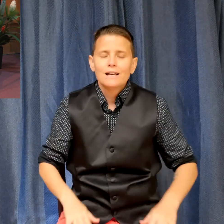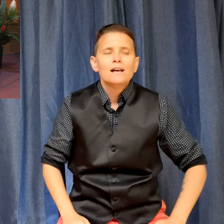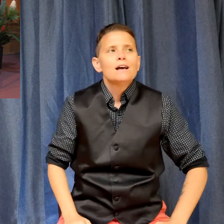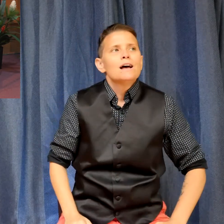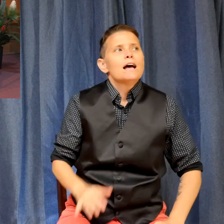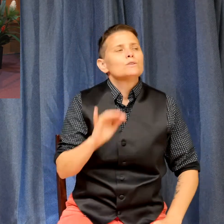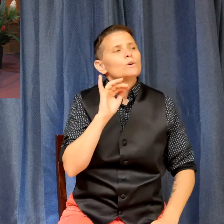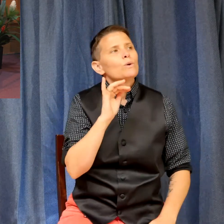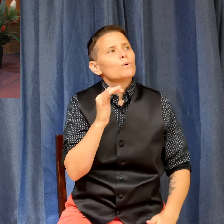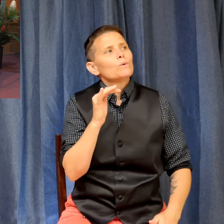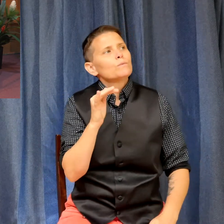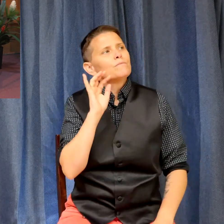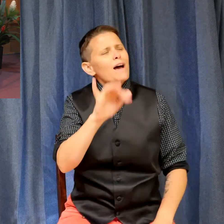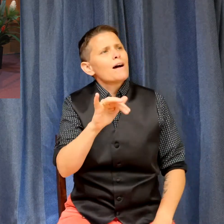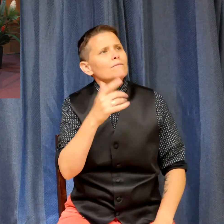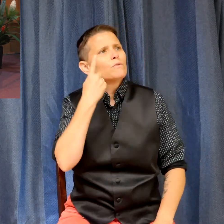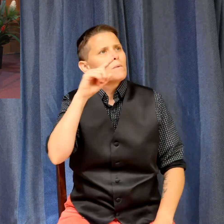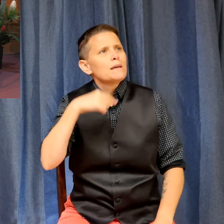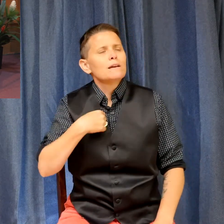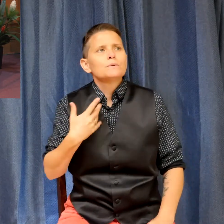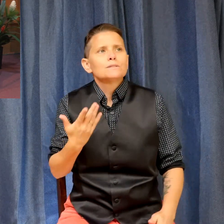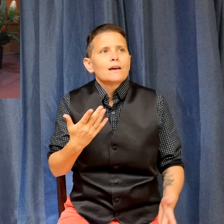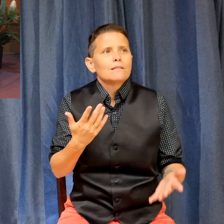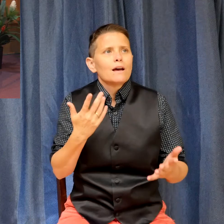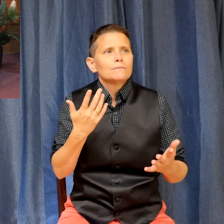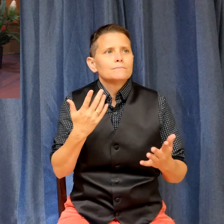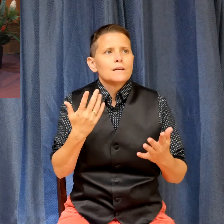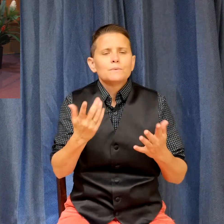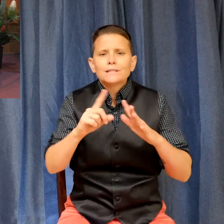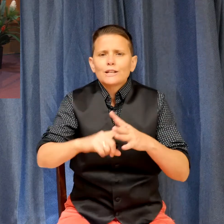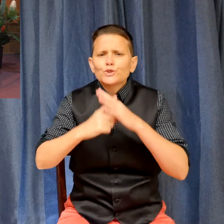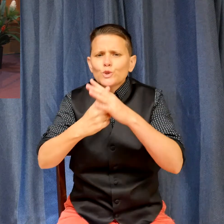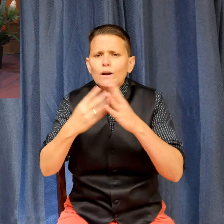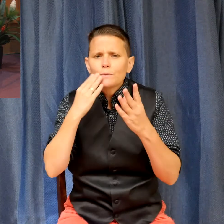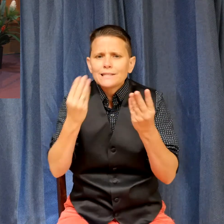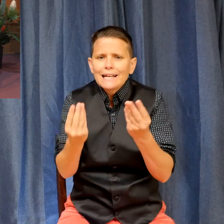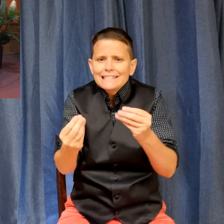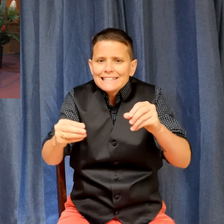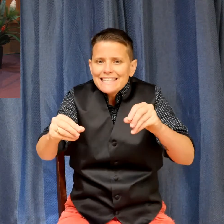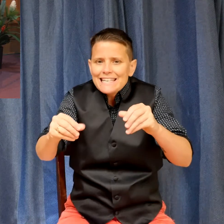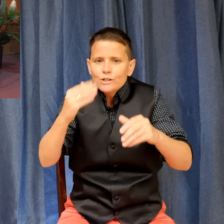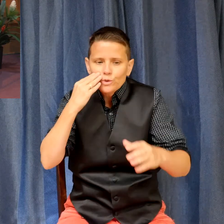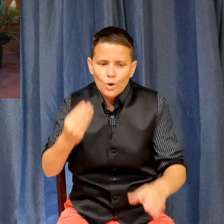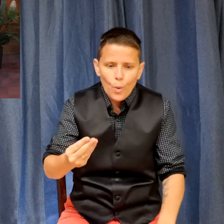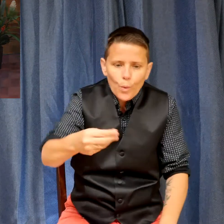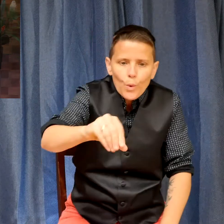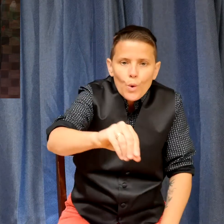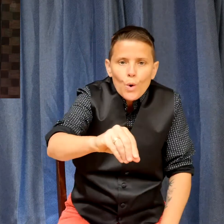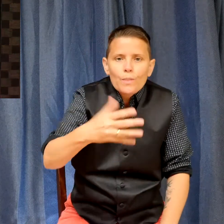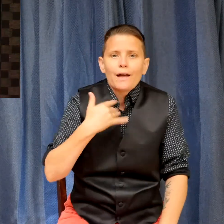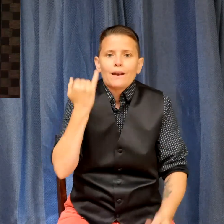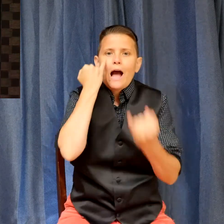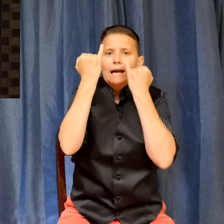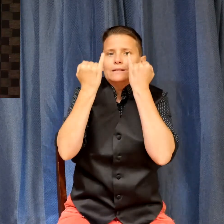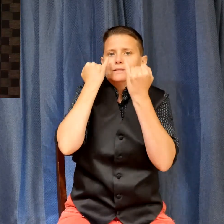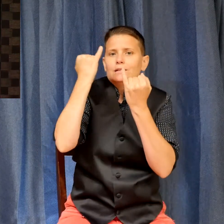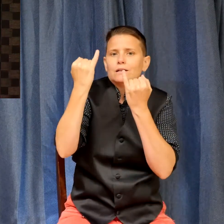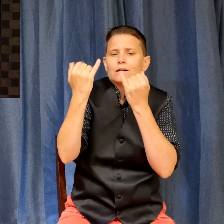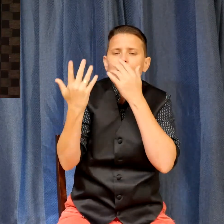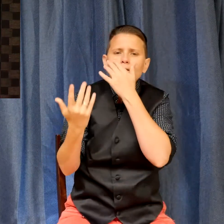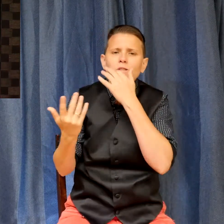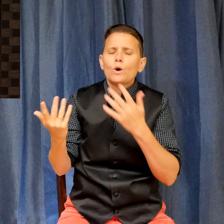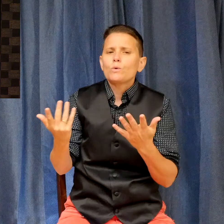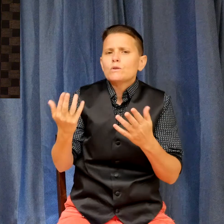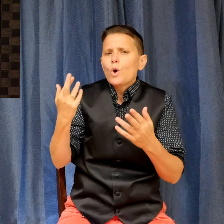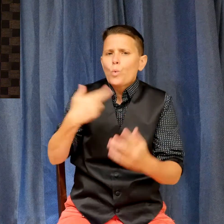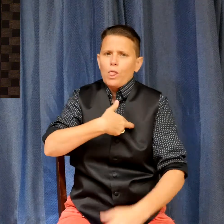In religious science, I'll just lean into that for a second, all spiritual mind treatment, I think a lot of people struggle